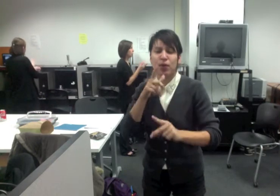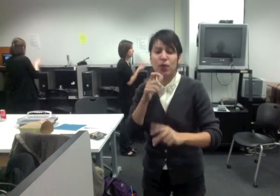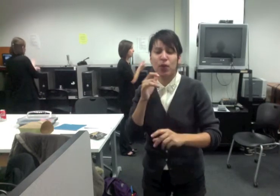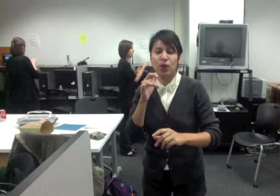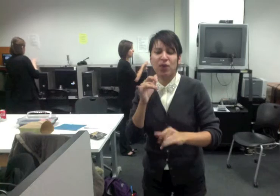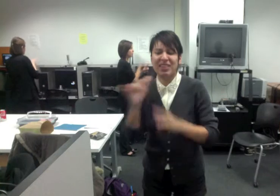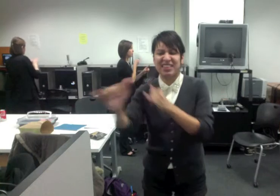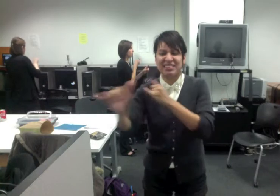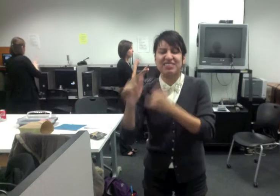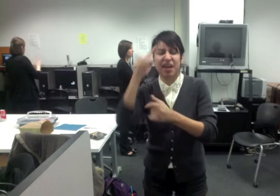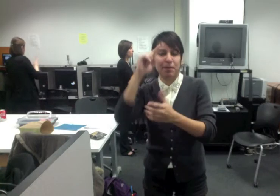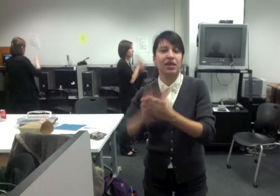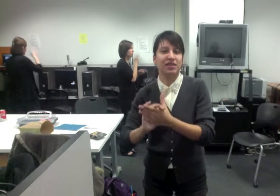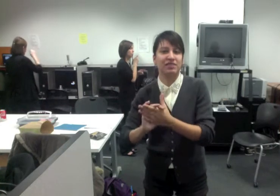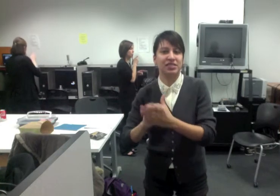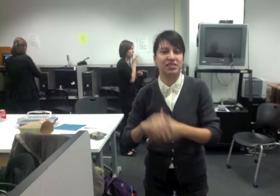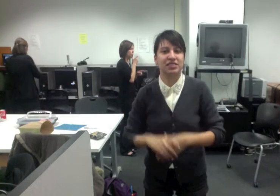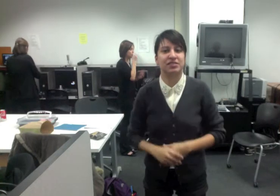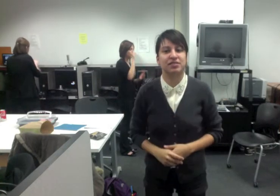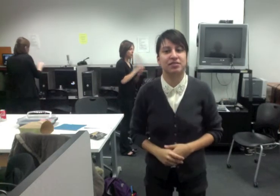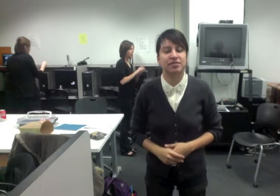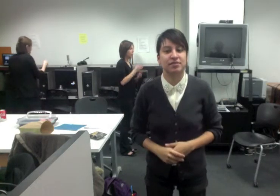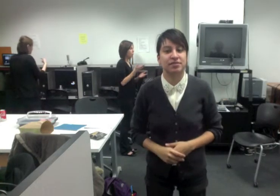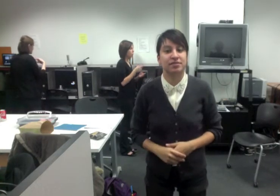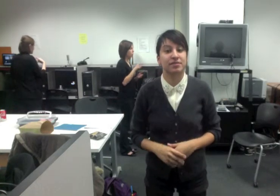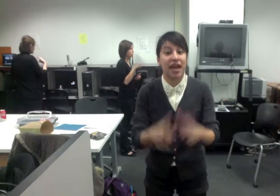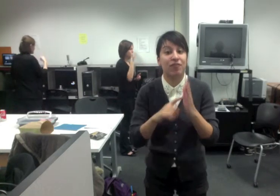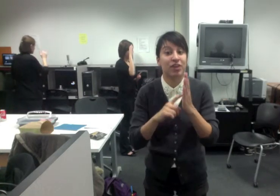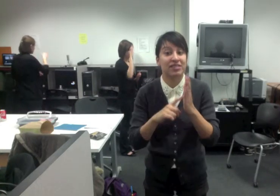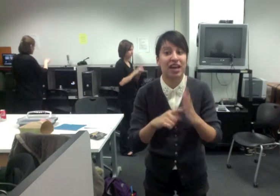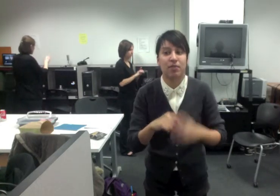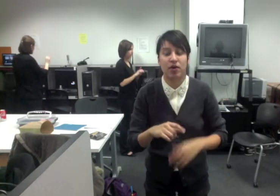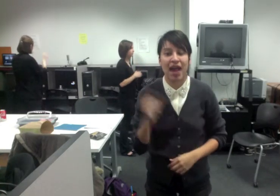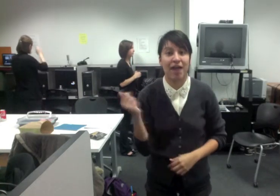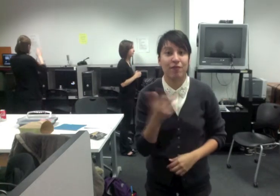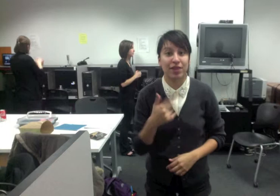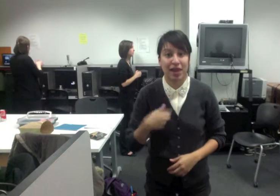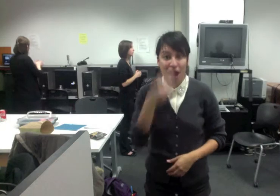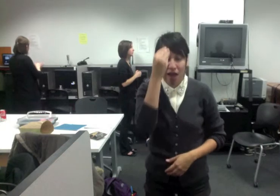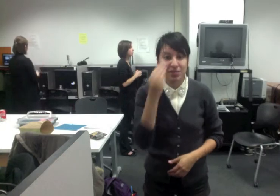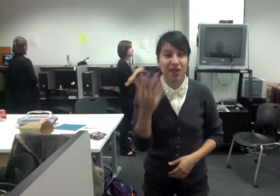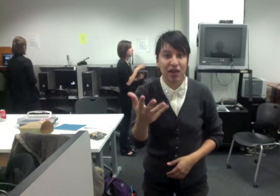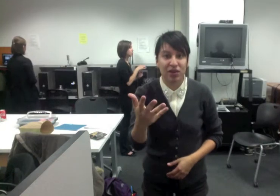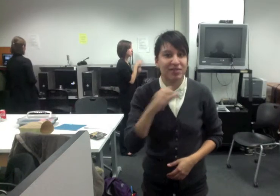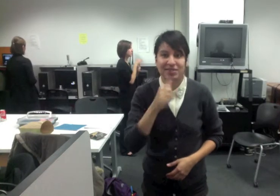Here's the best part. None of what I'm telling you is my opinion. It's all grounded in the tenets of biology, not